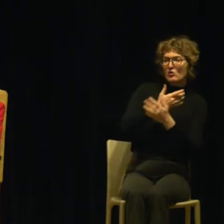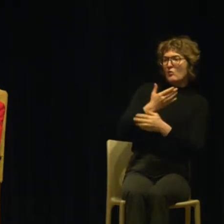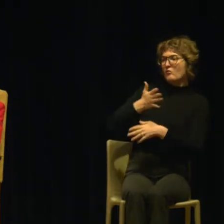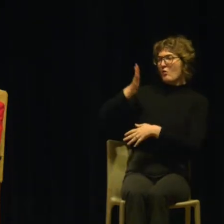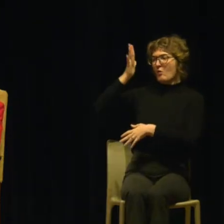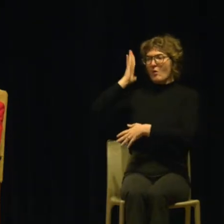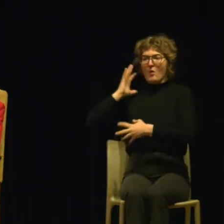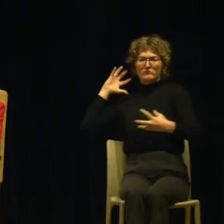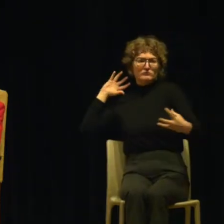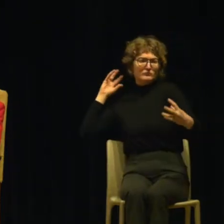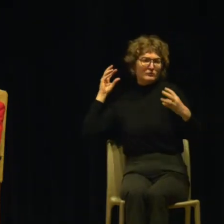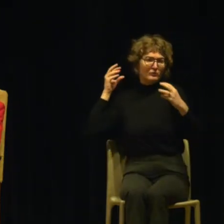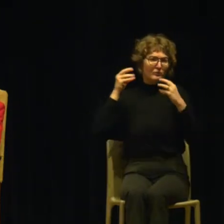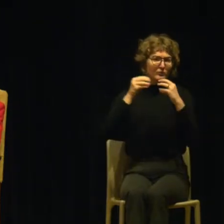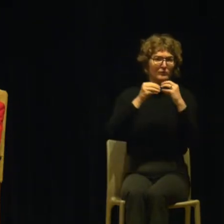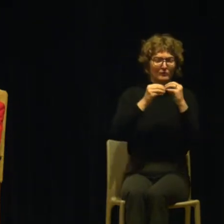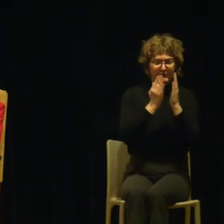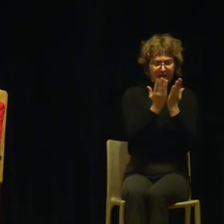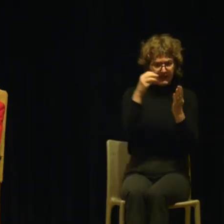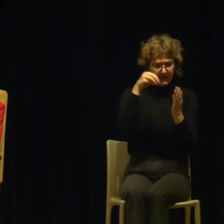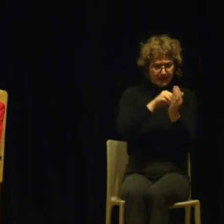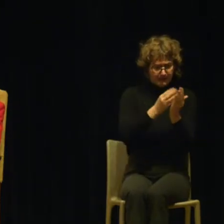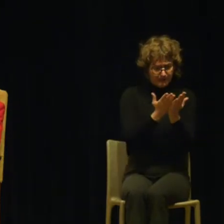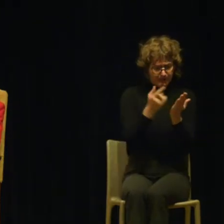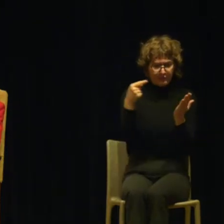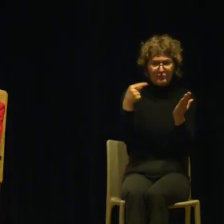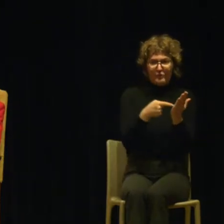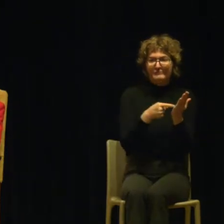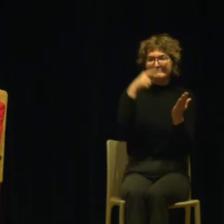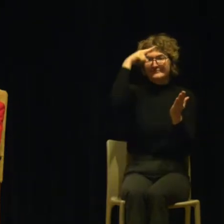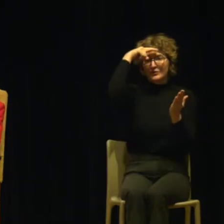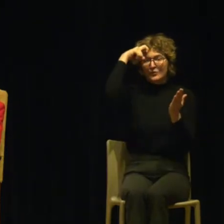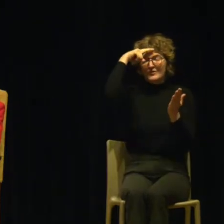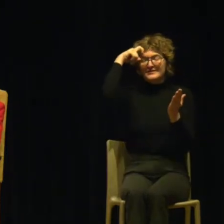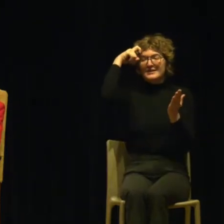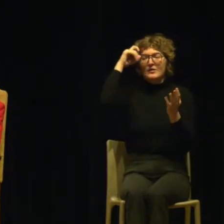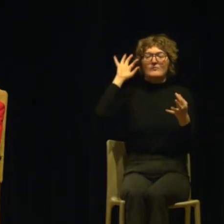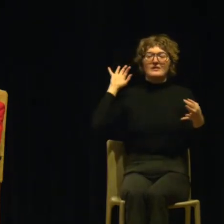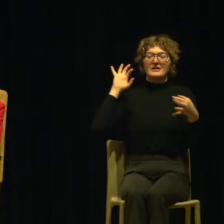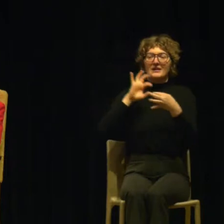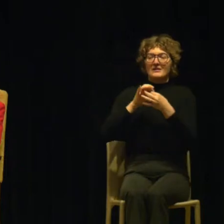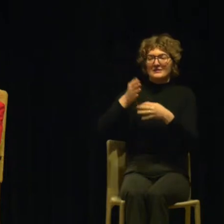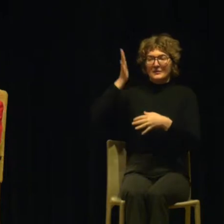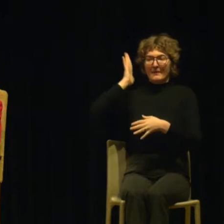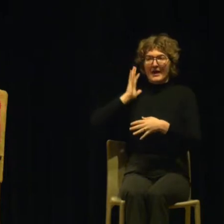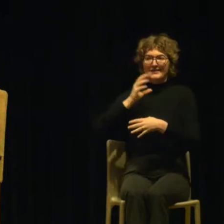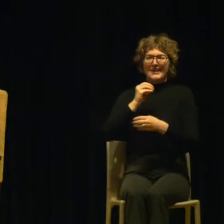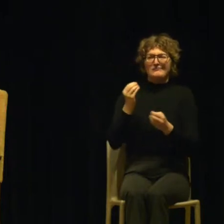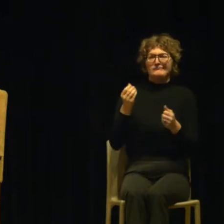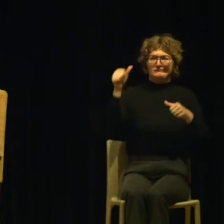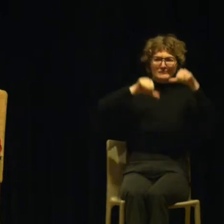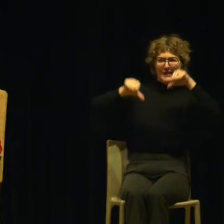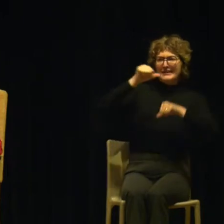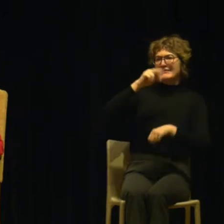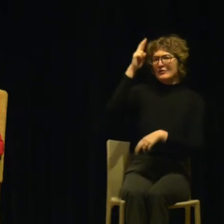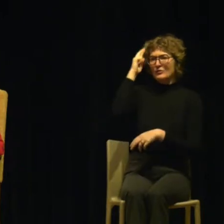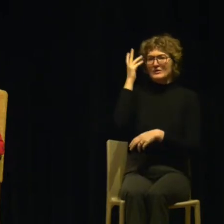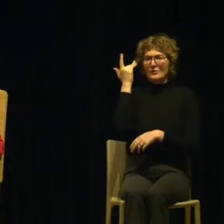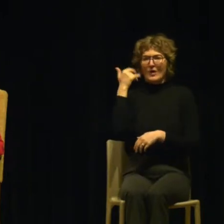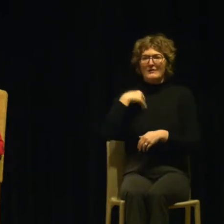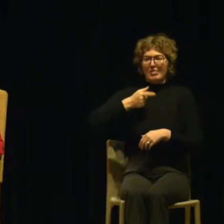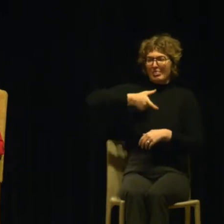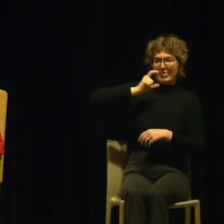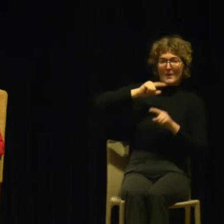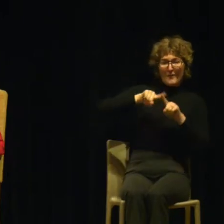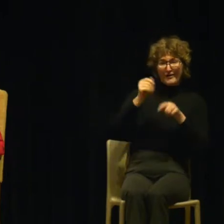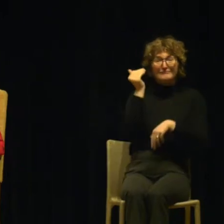integrating the received wisdom, which is its own wisdom, and which is, they may not know all of the scientific reasons right. why you were taking the cod liver oil, but they